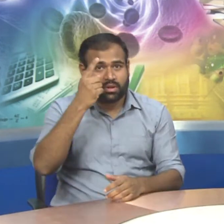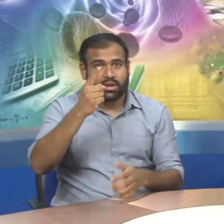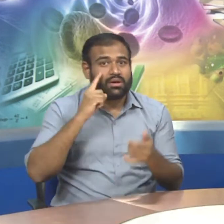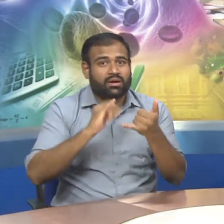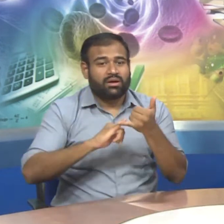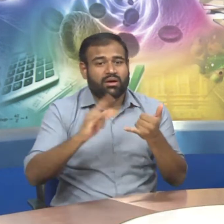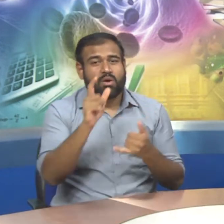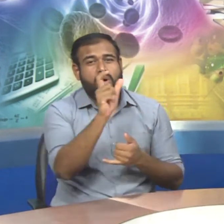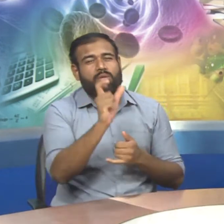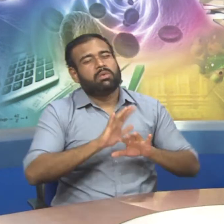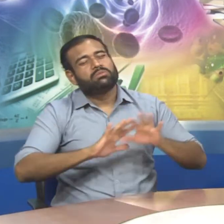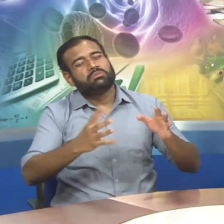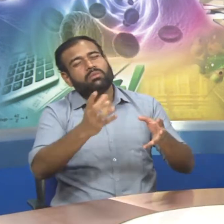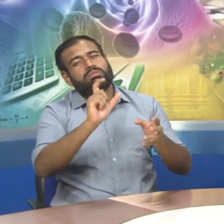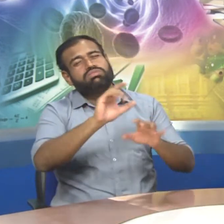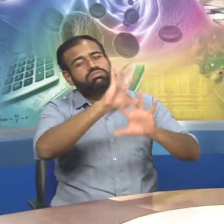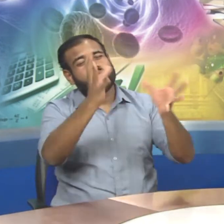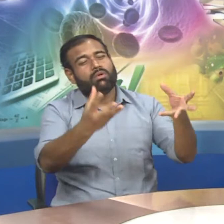This again is a false statement.